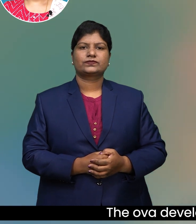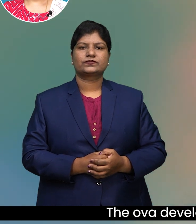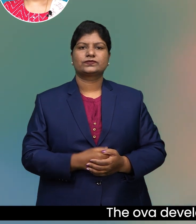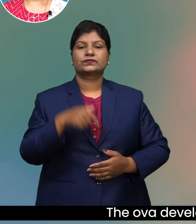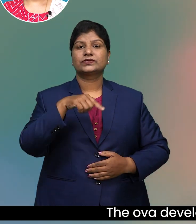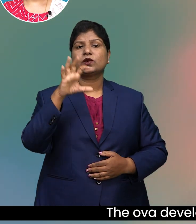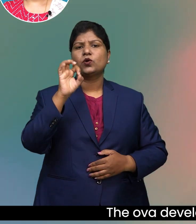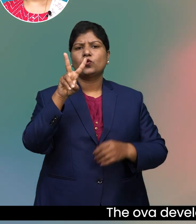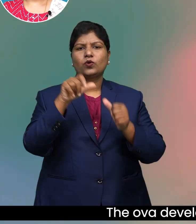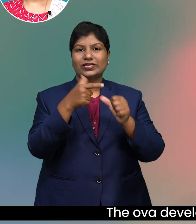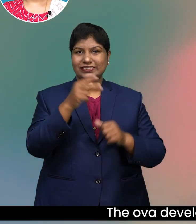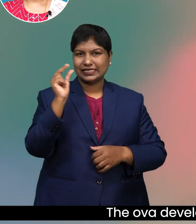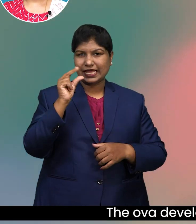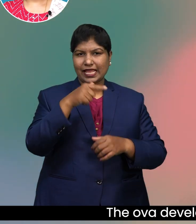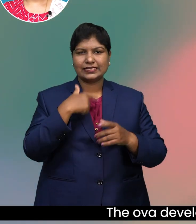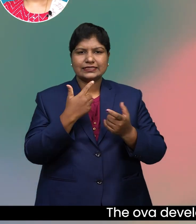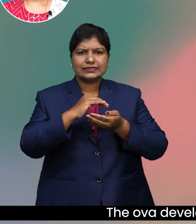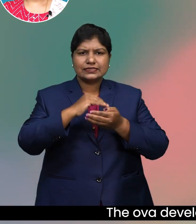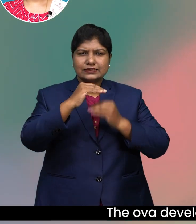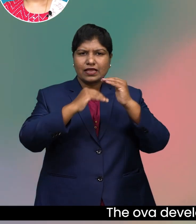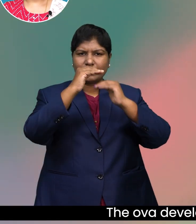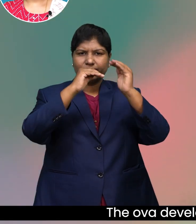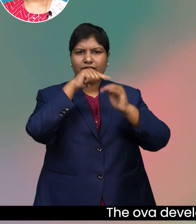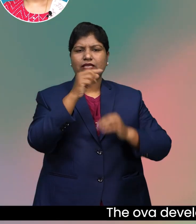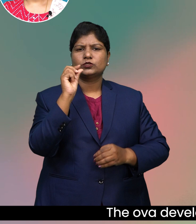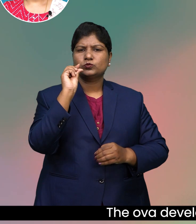The ova develop in tiny cellular